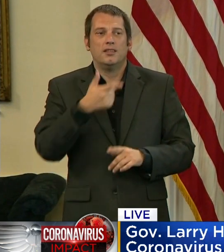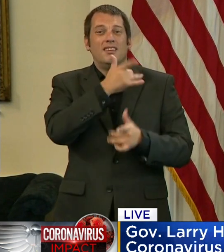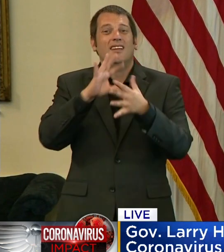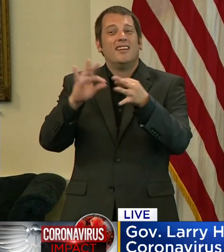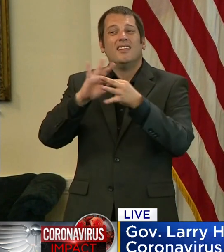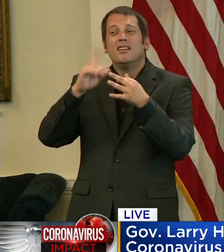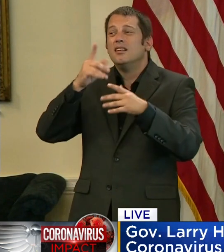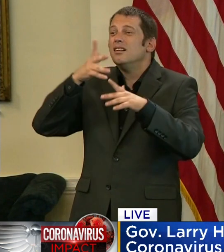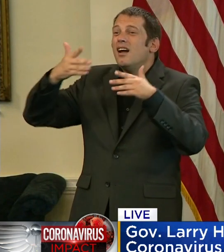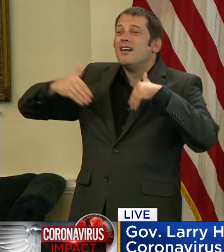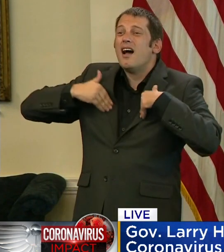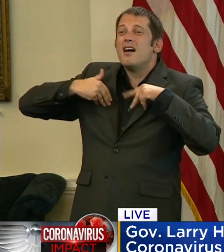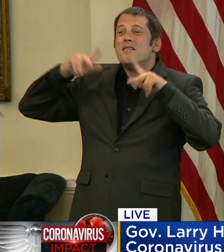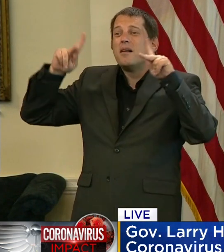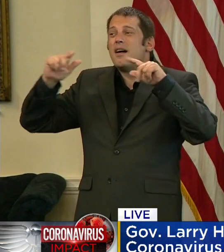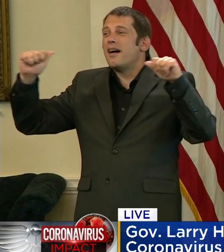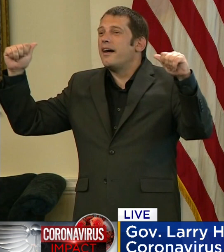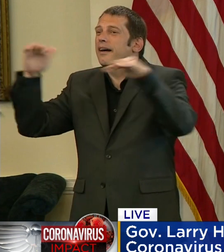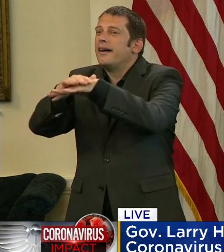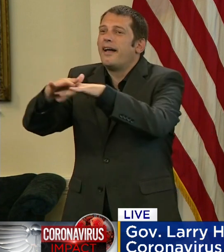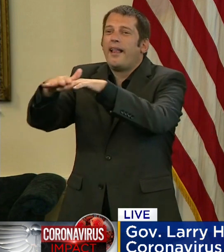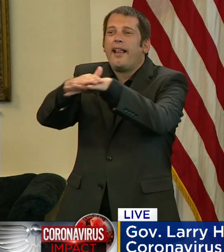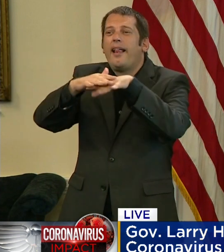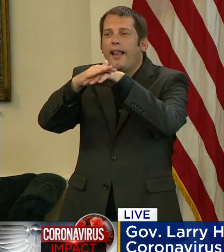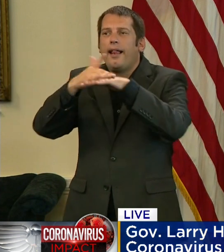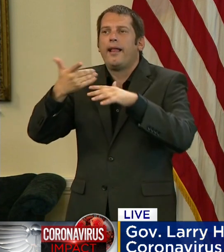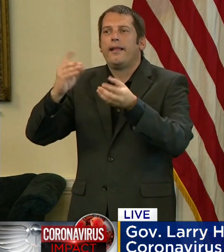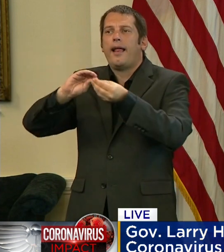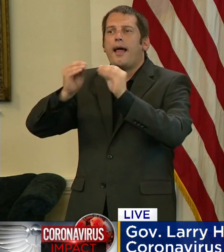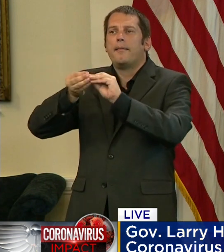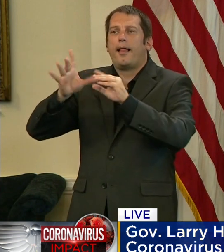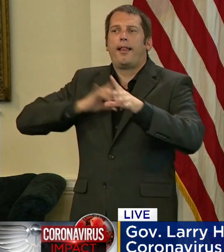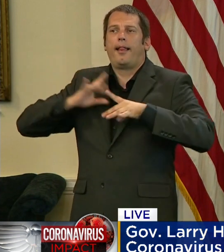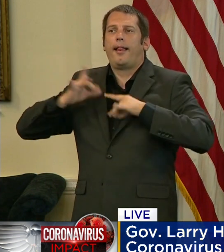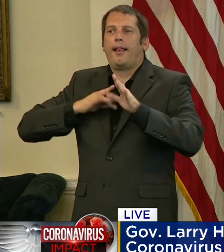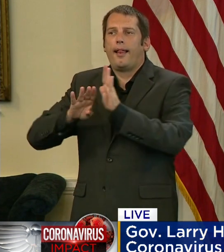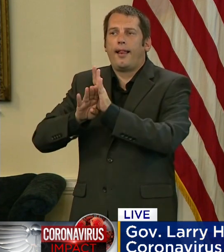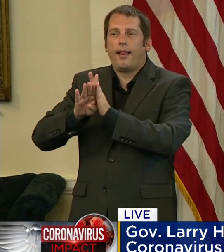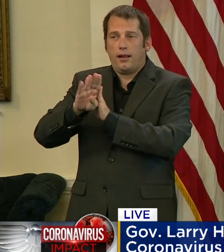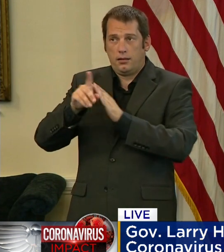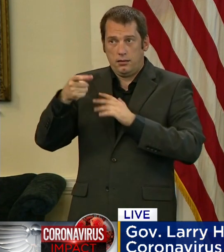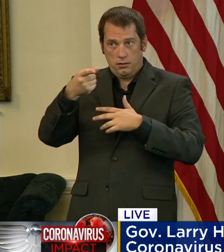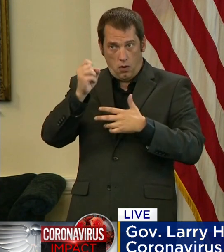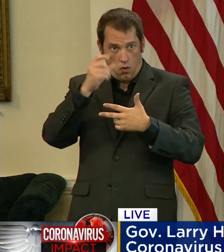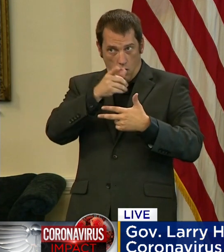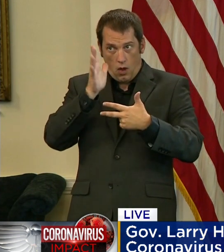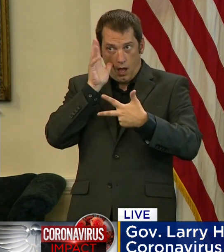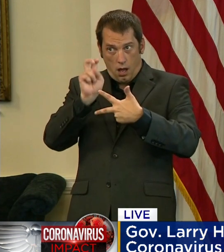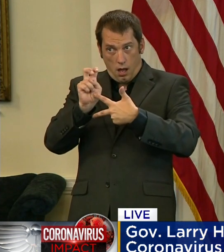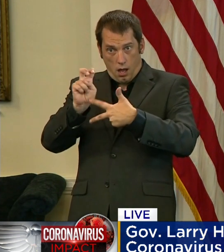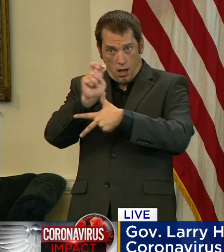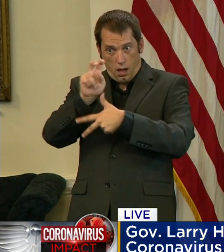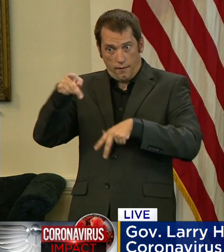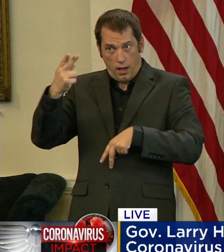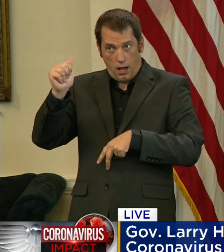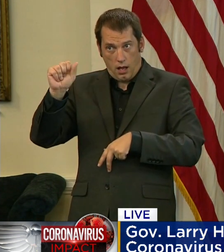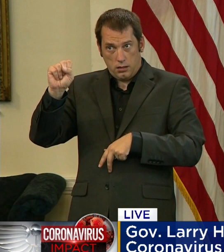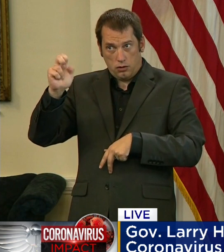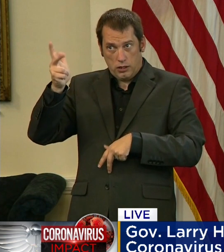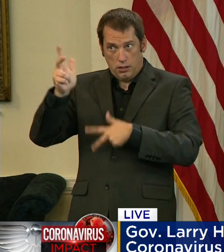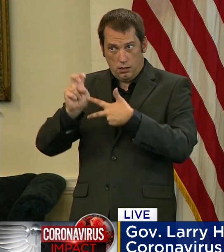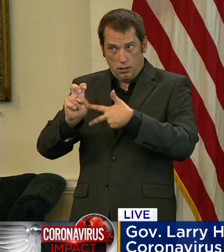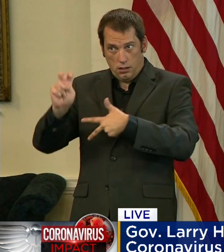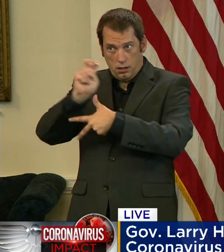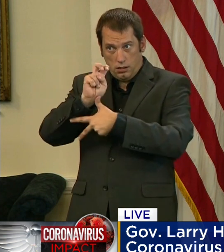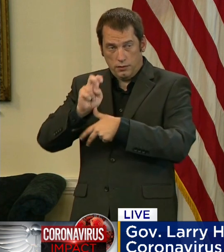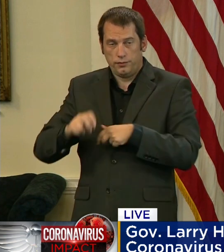Are you considering any sort of rollback? Well, so this is a problem all across